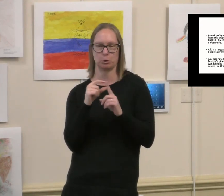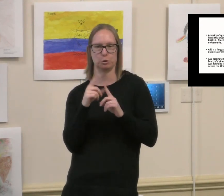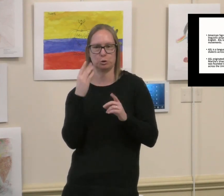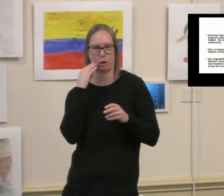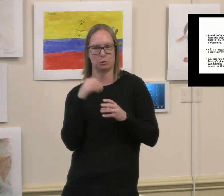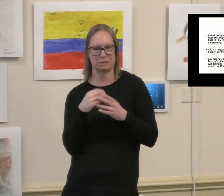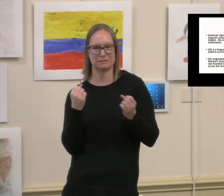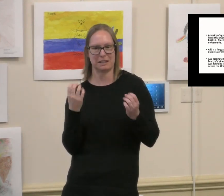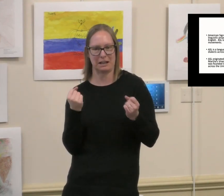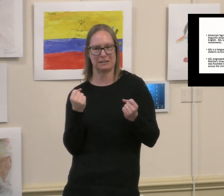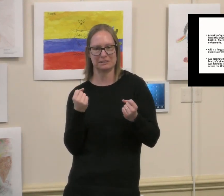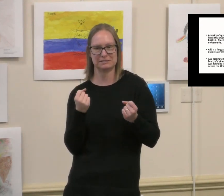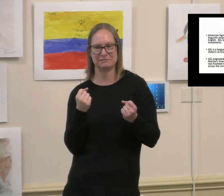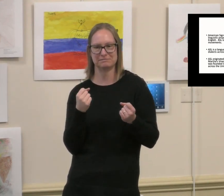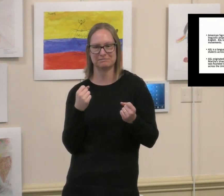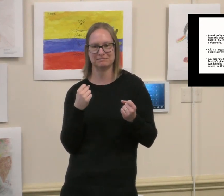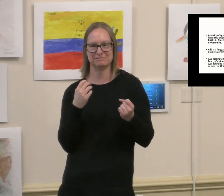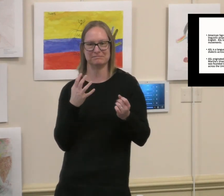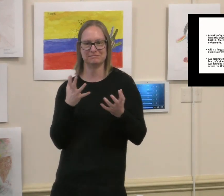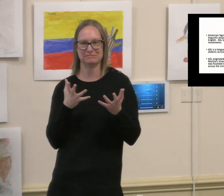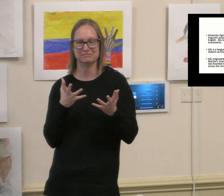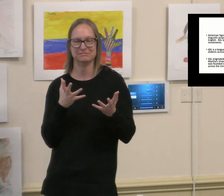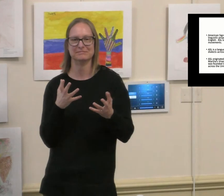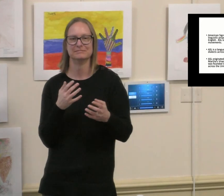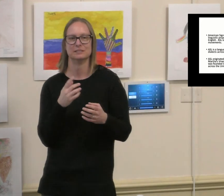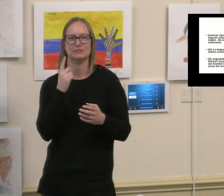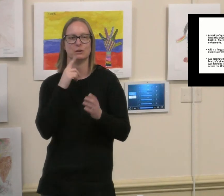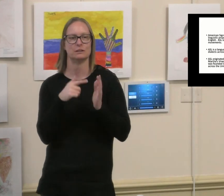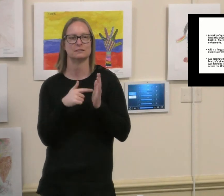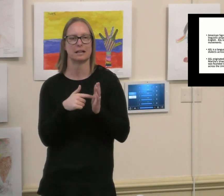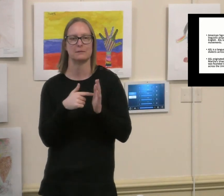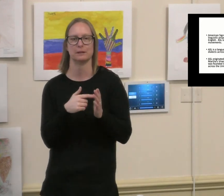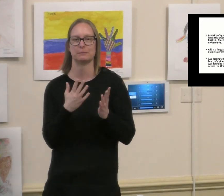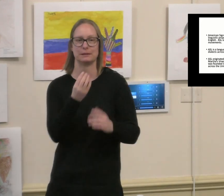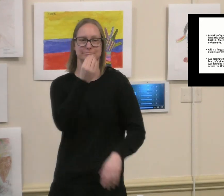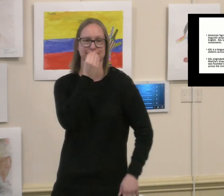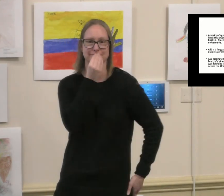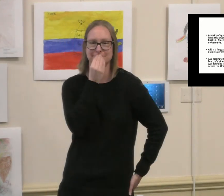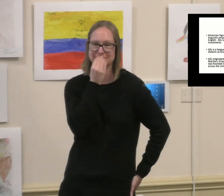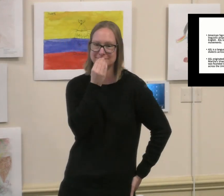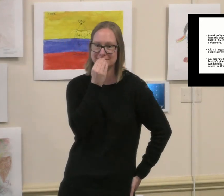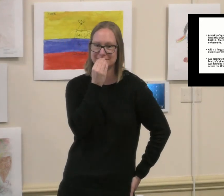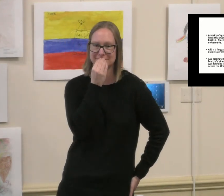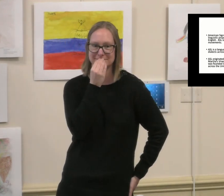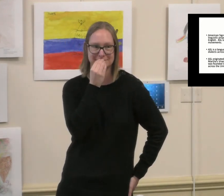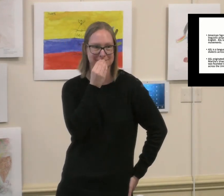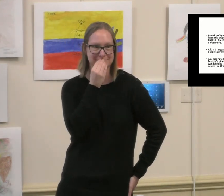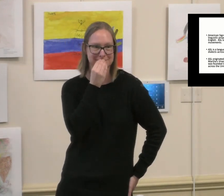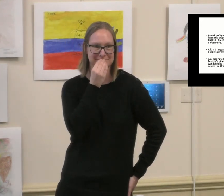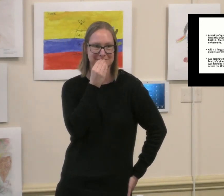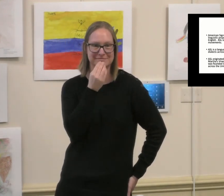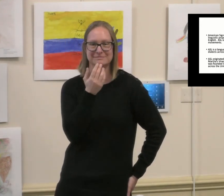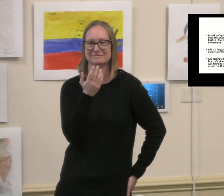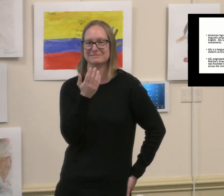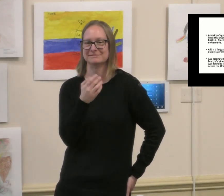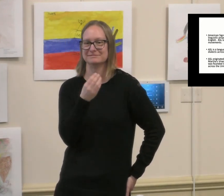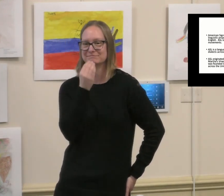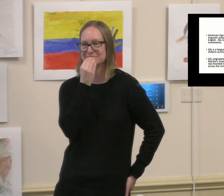that, you know, that you realize might already be a sign. For example, if I were to do this, put